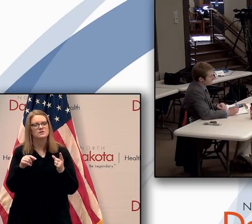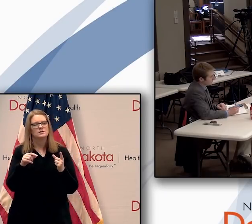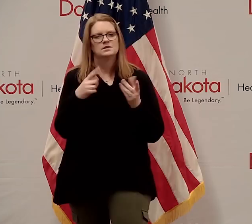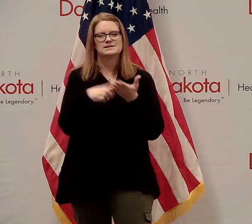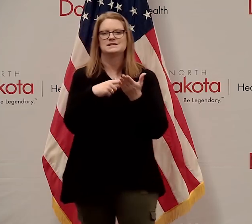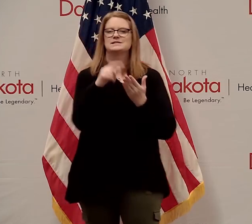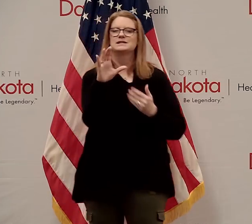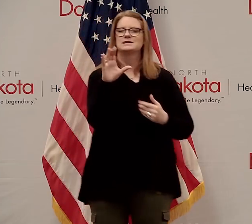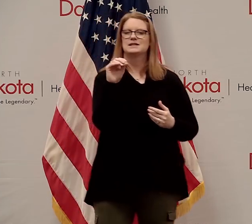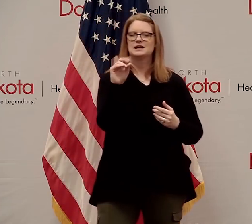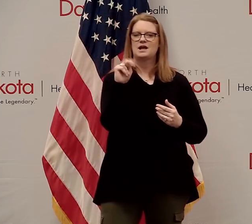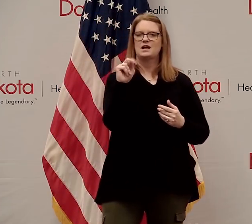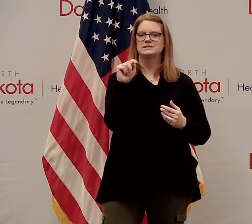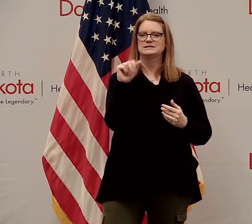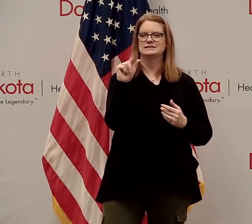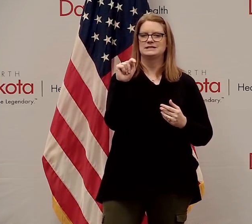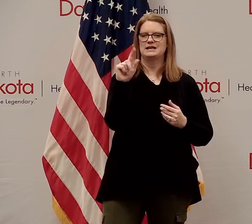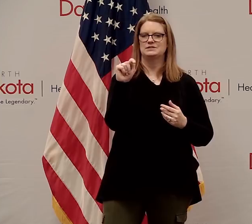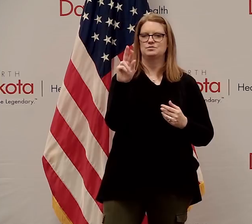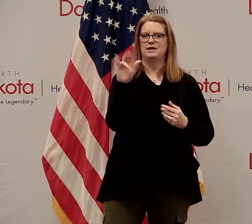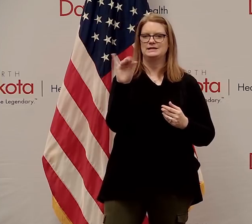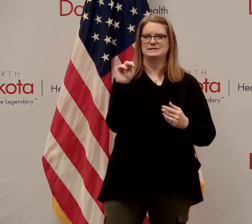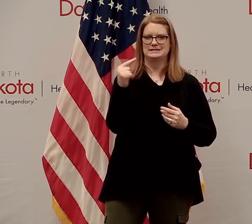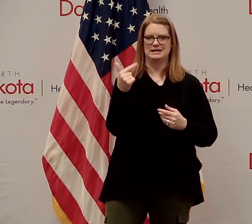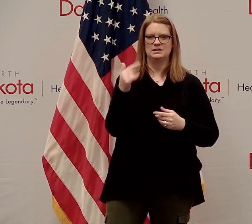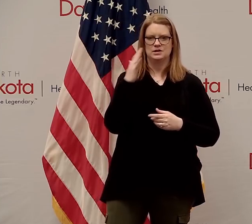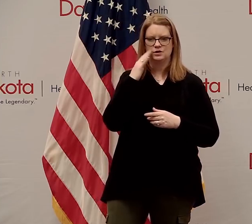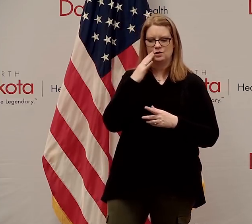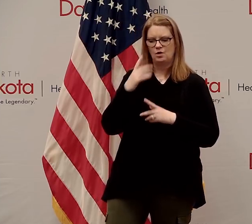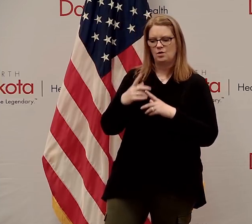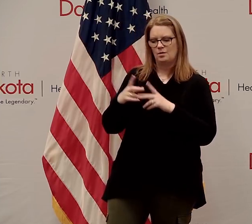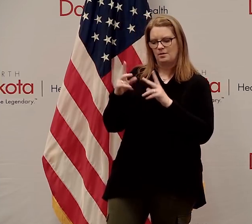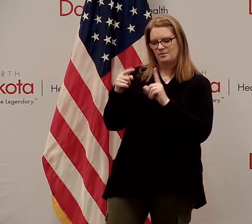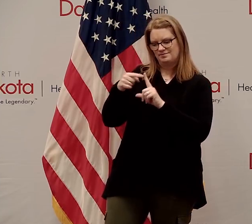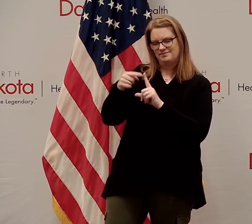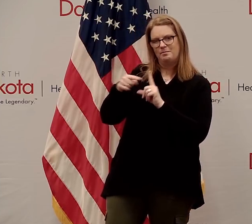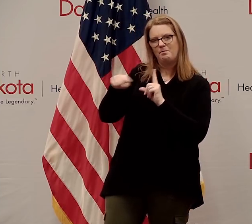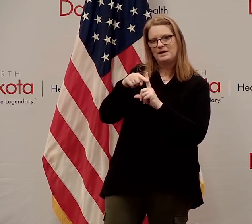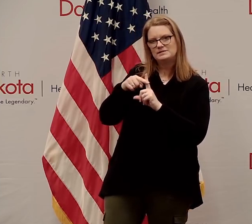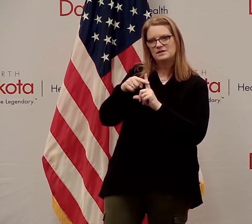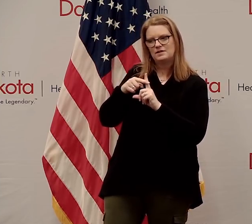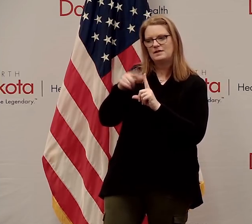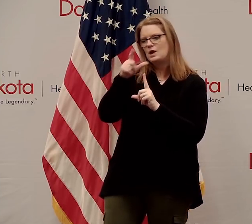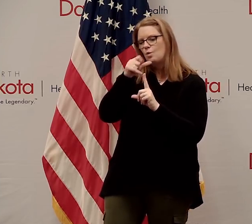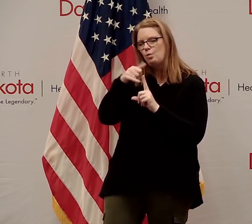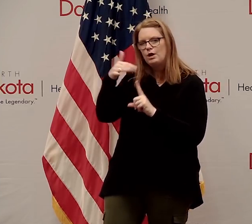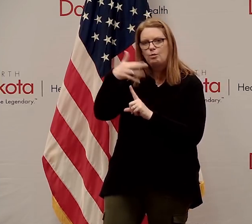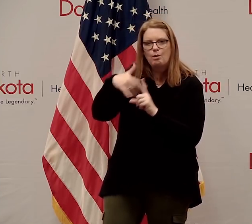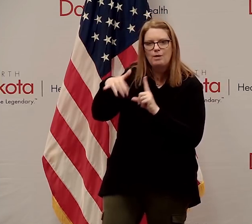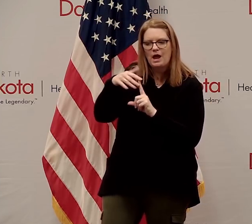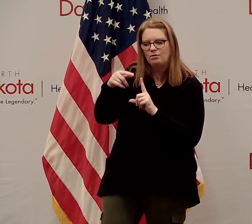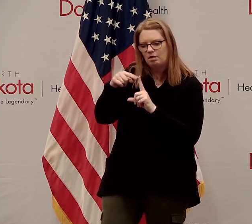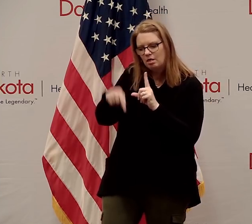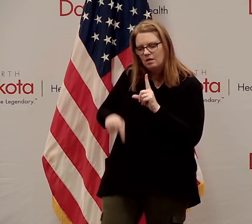to. Contact tracing has largely been a manual process in the past where you call a phone interview. And again, there's been